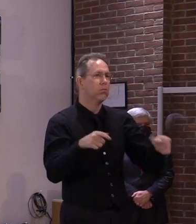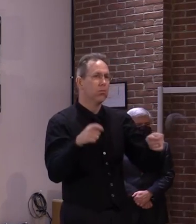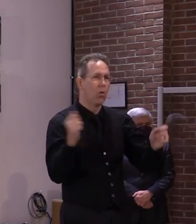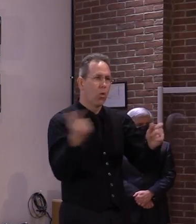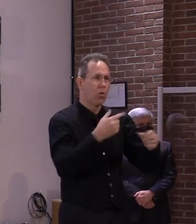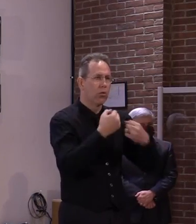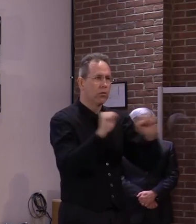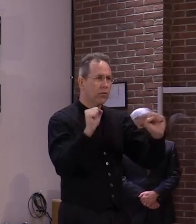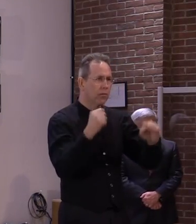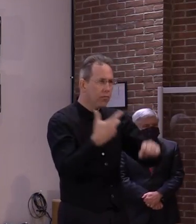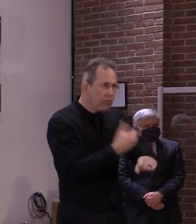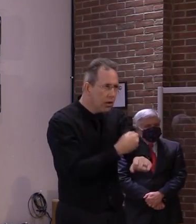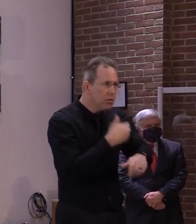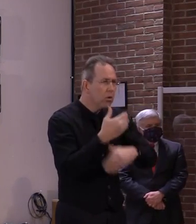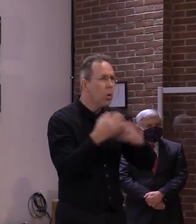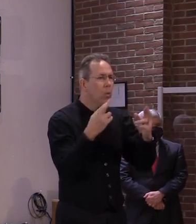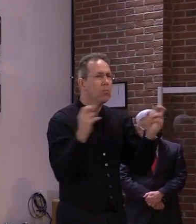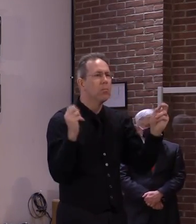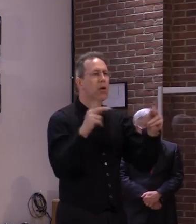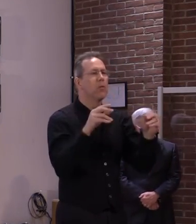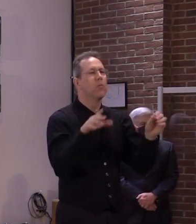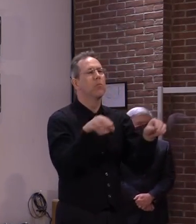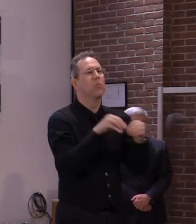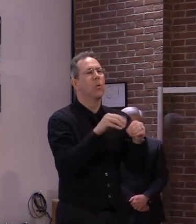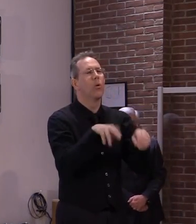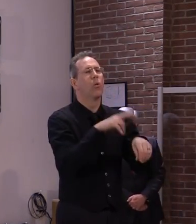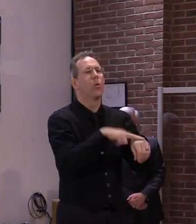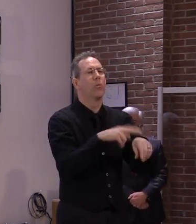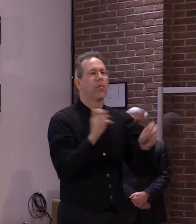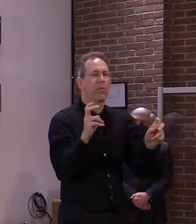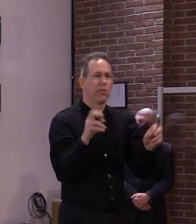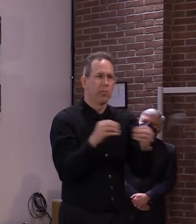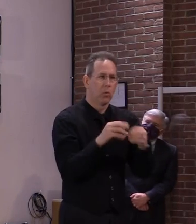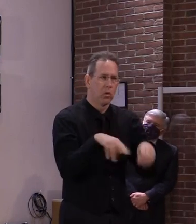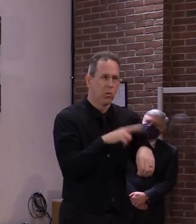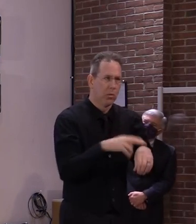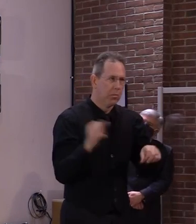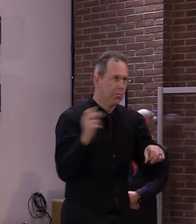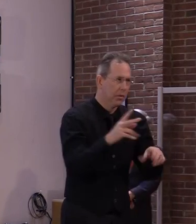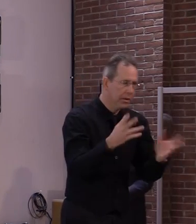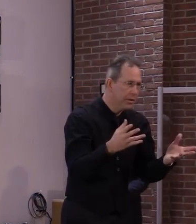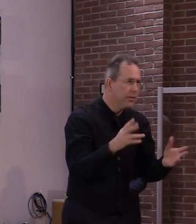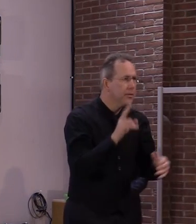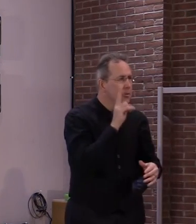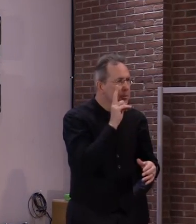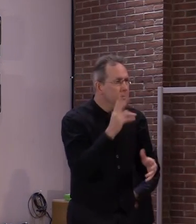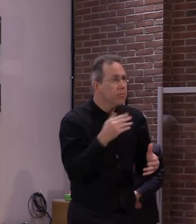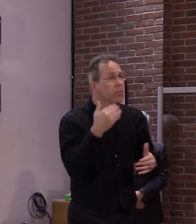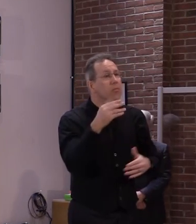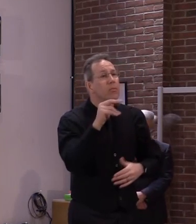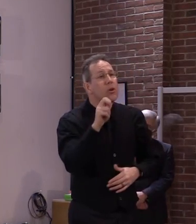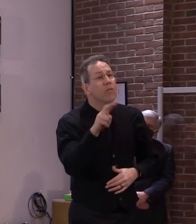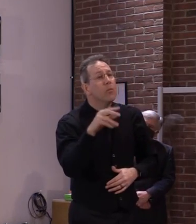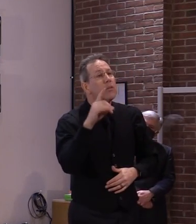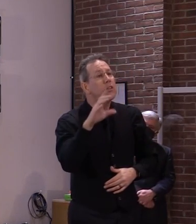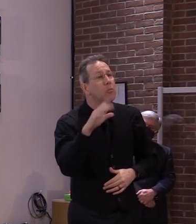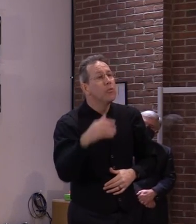If that has to wait till into the late fall or winter, so be it, but that's still going to happen at that point in